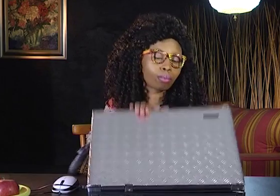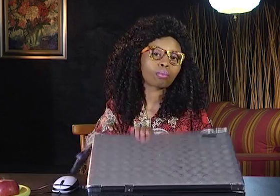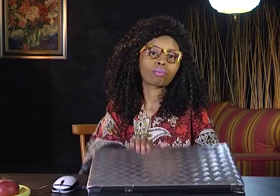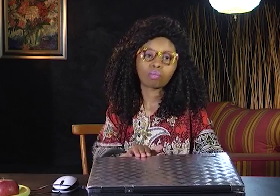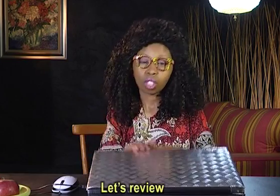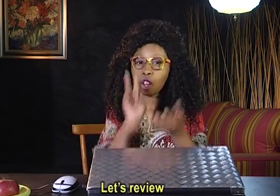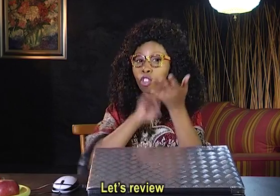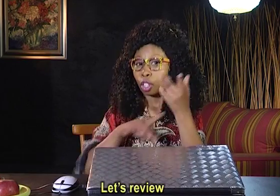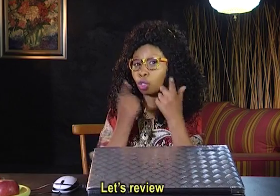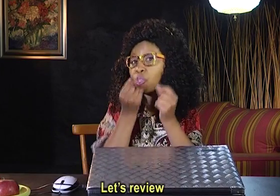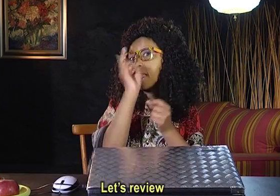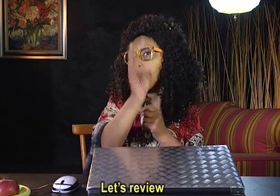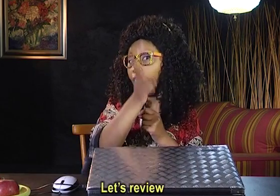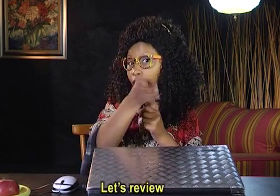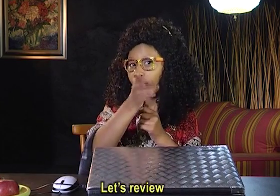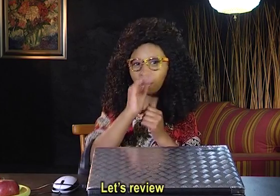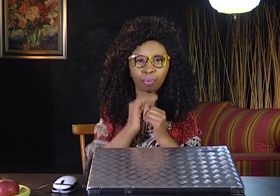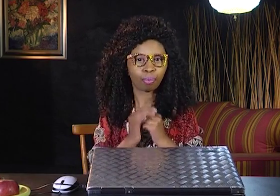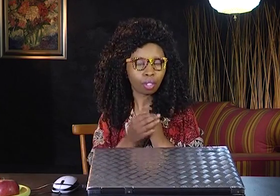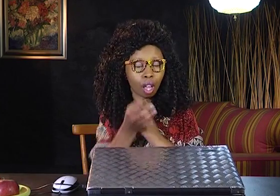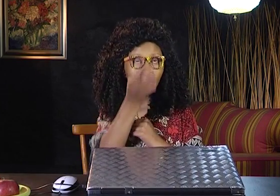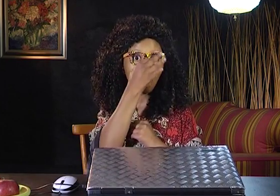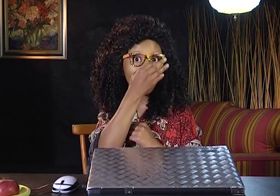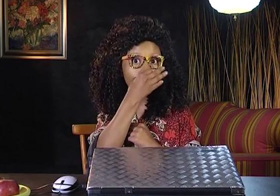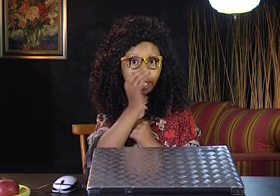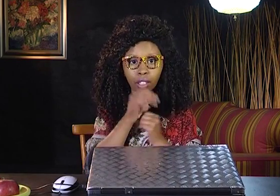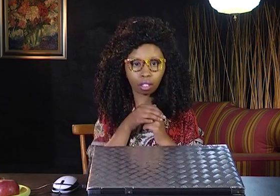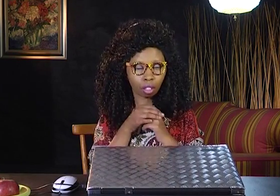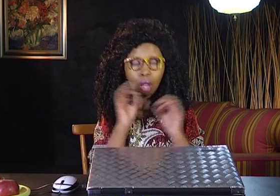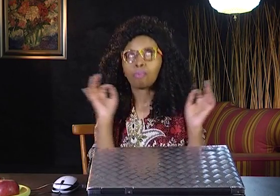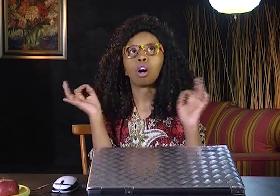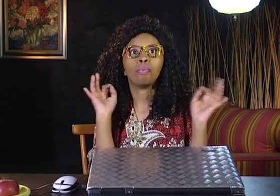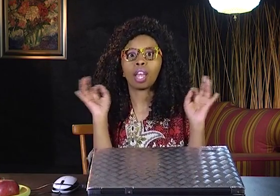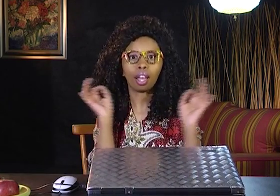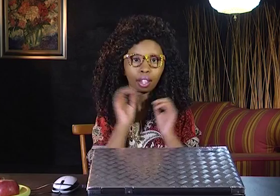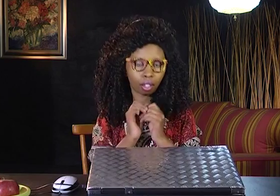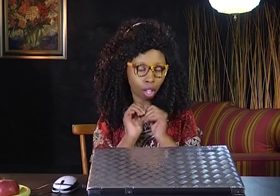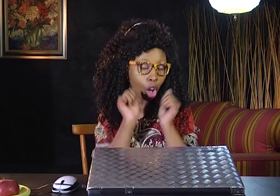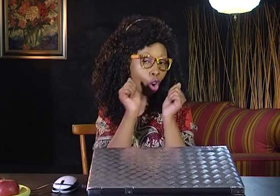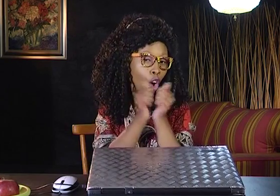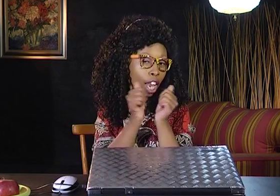Let's review the vocabulary we use today. Bullying. Popular. Colleagues.